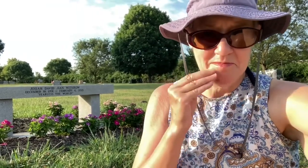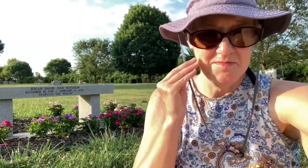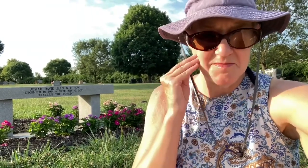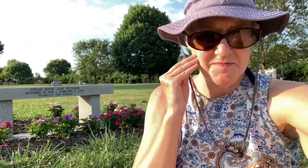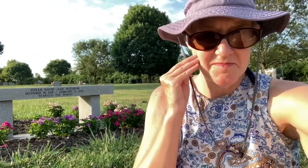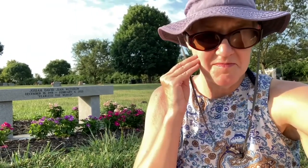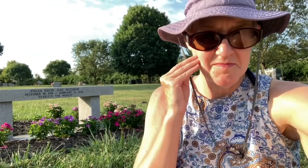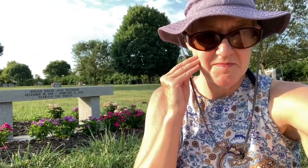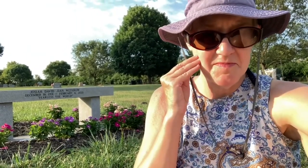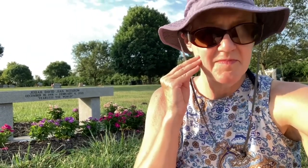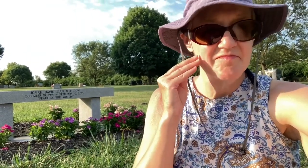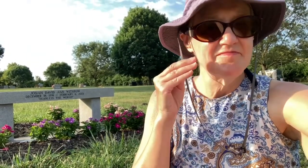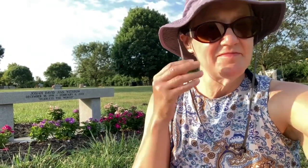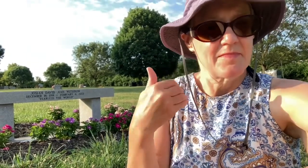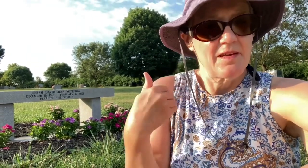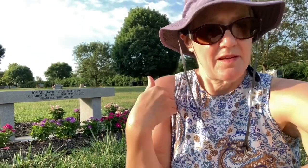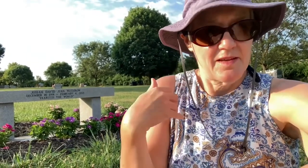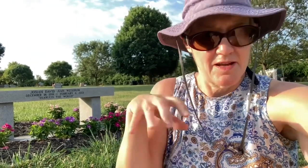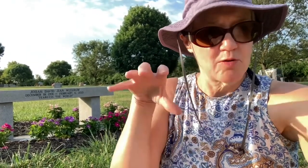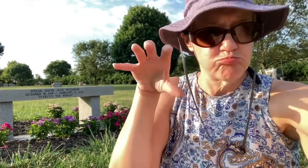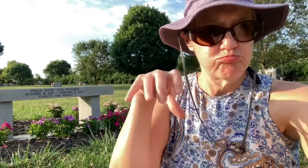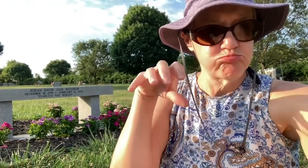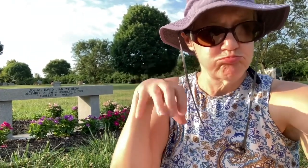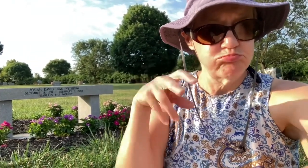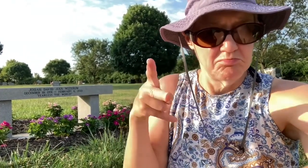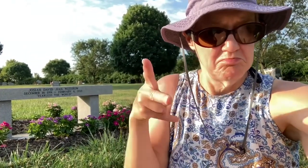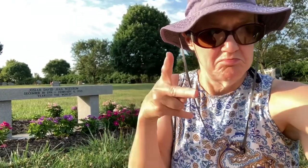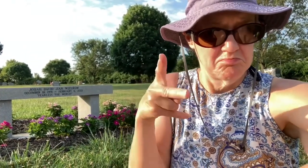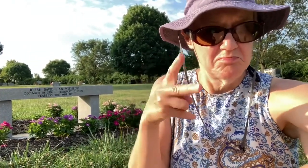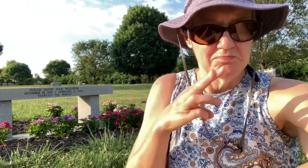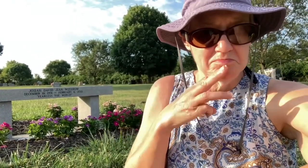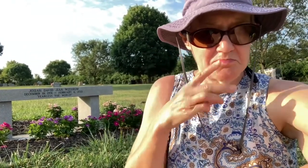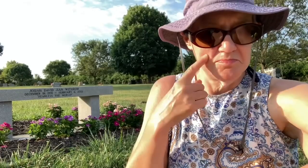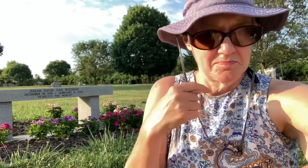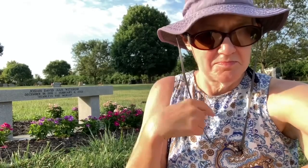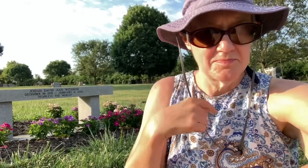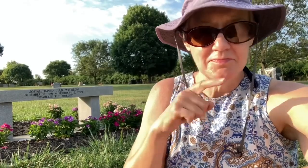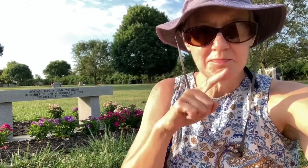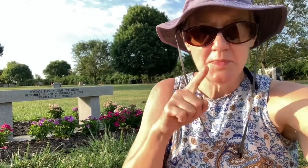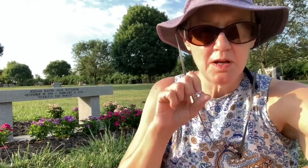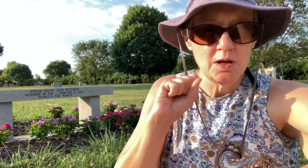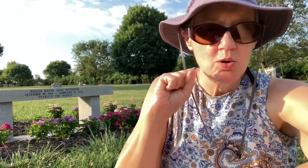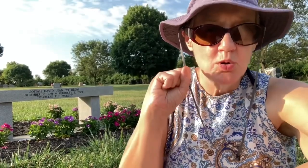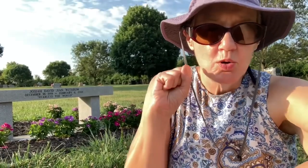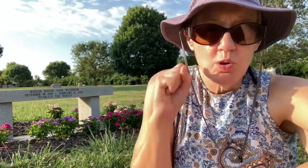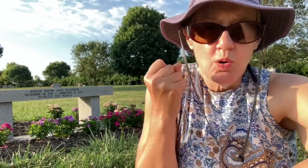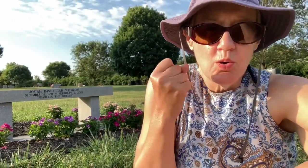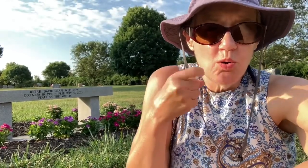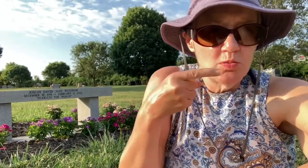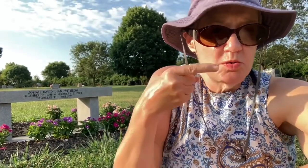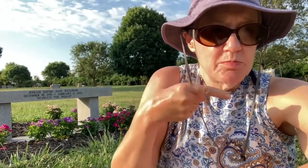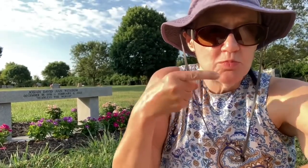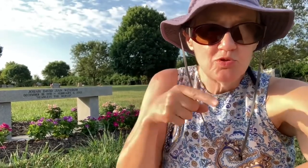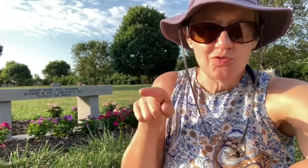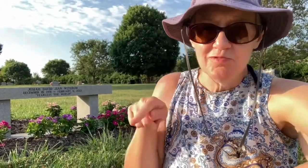Same time as the ones we planted at the house. Now, it did rain, and that took care of watering them in for me, and then it